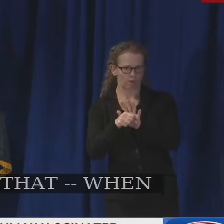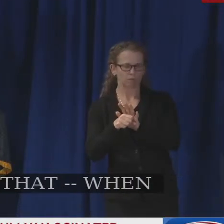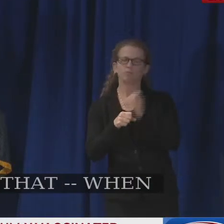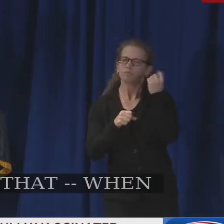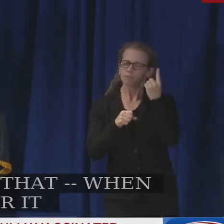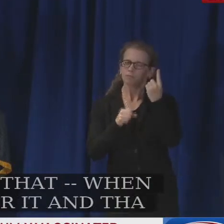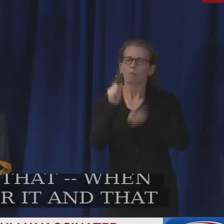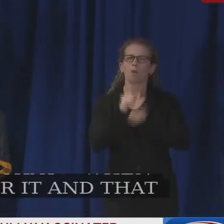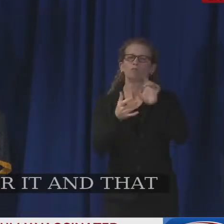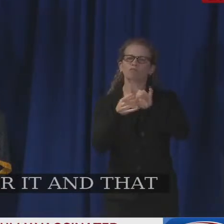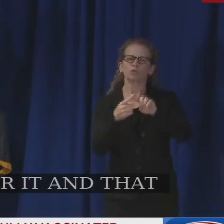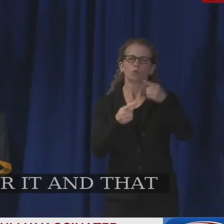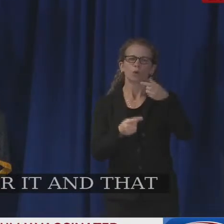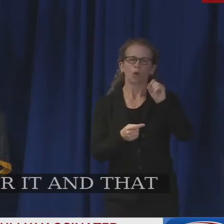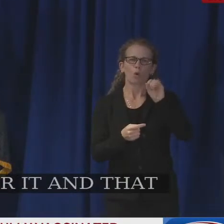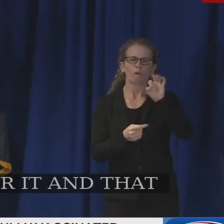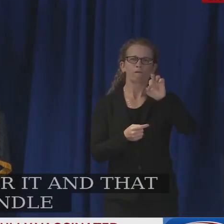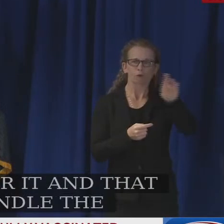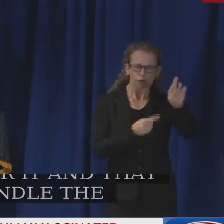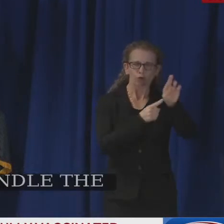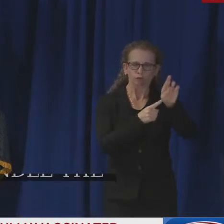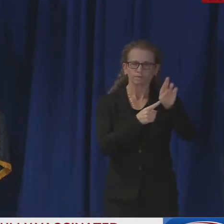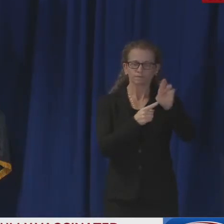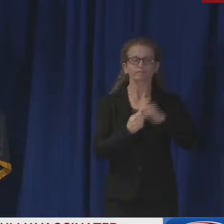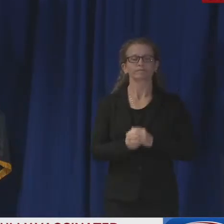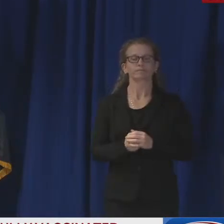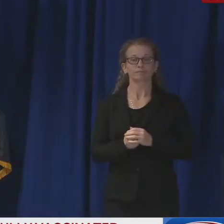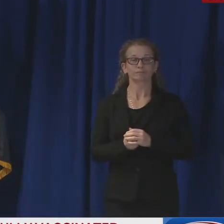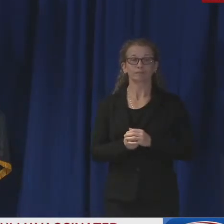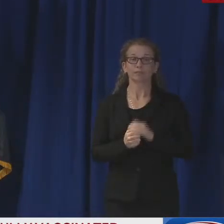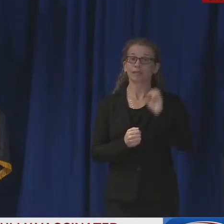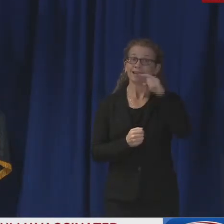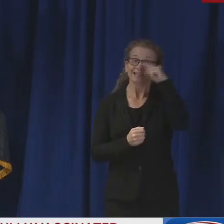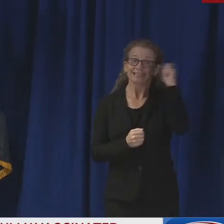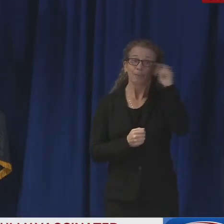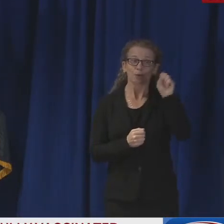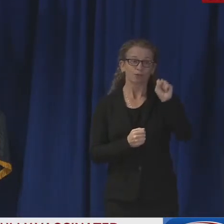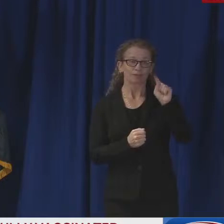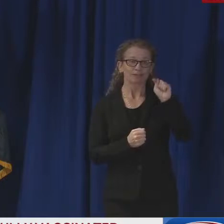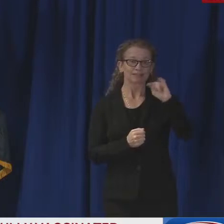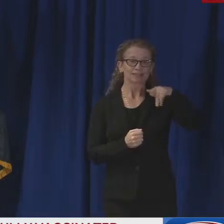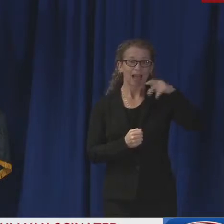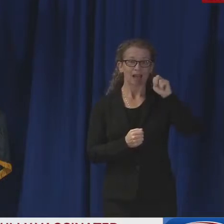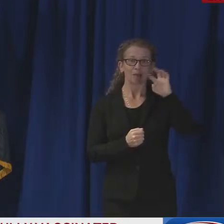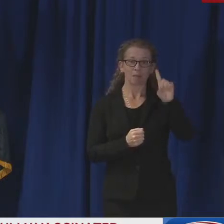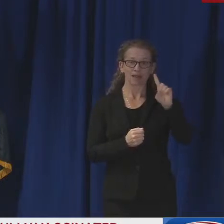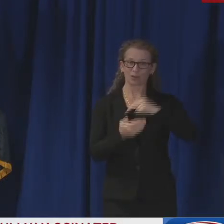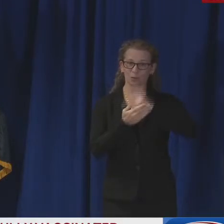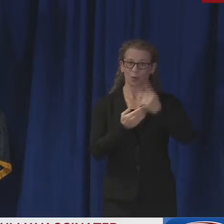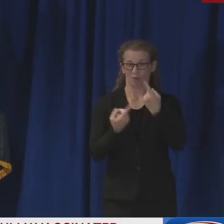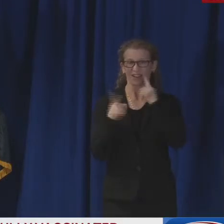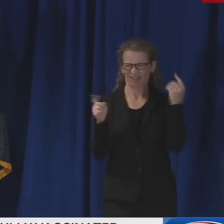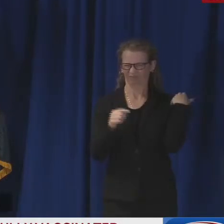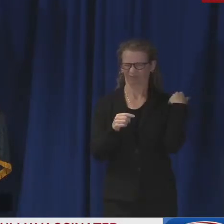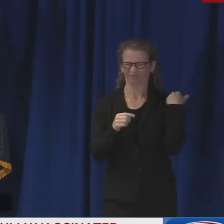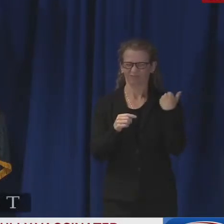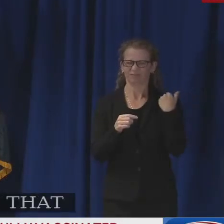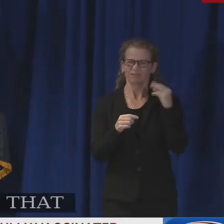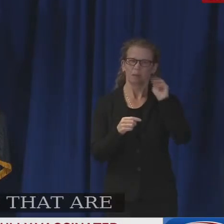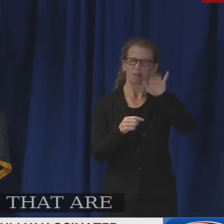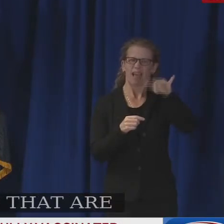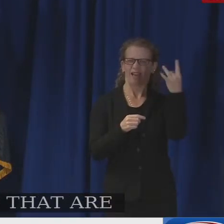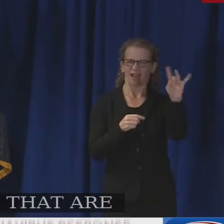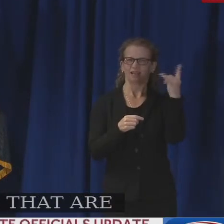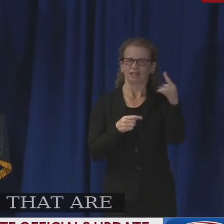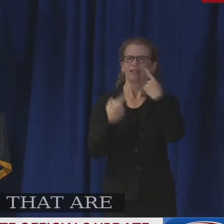Gopher and things of that nature. So we announced our summer stipend program earlier this year, back on May